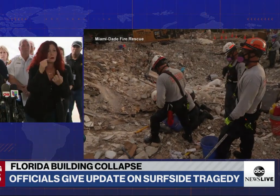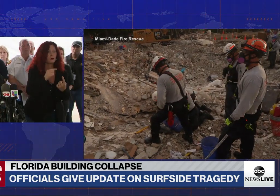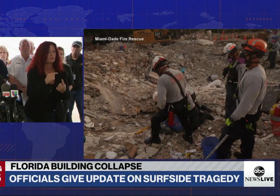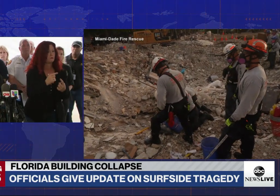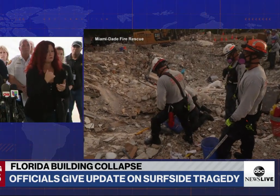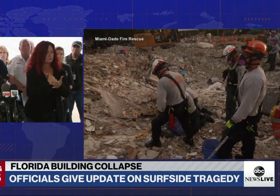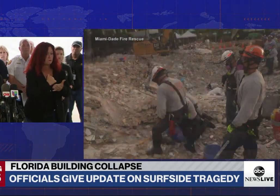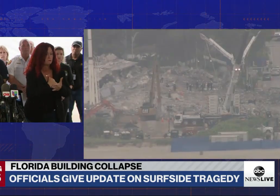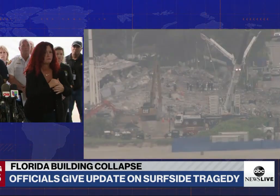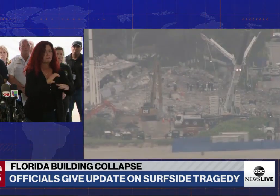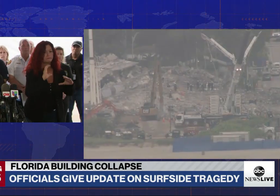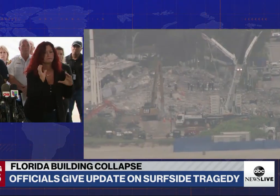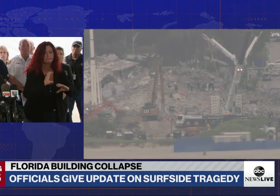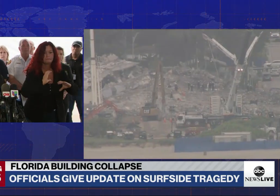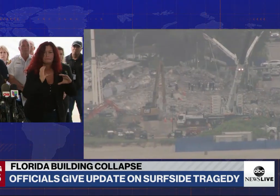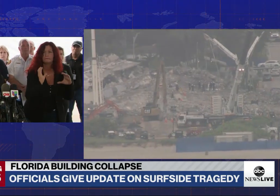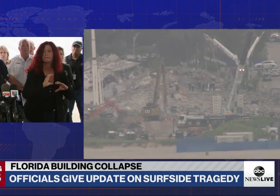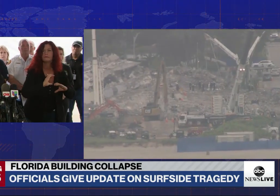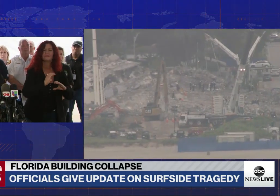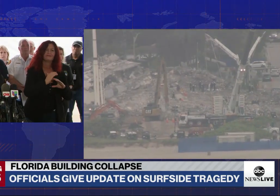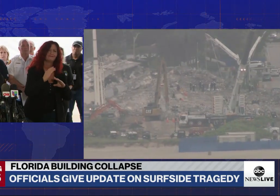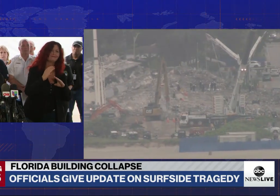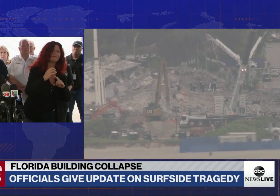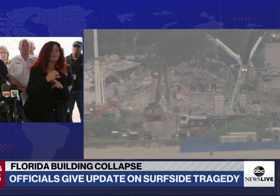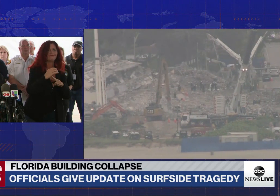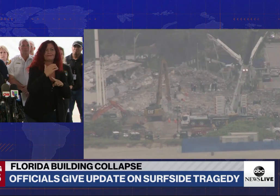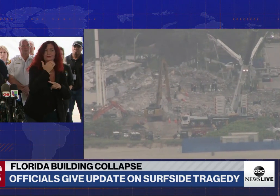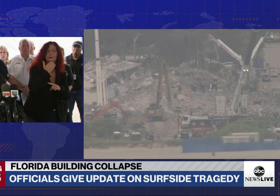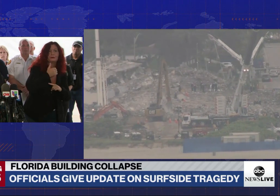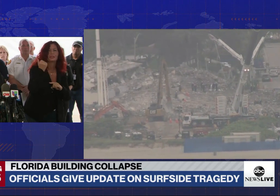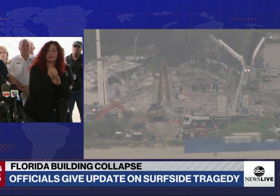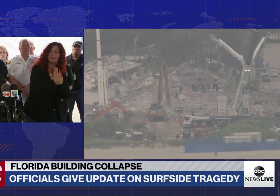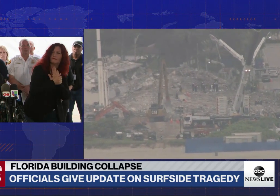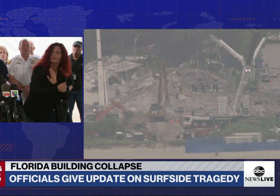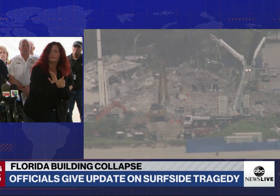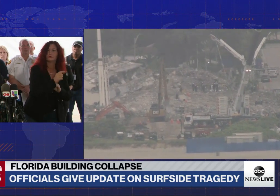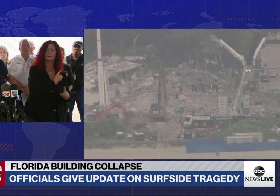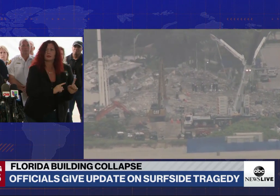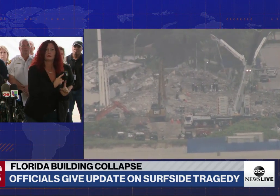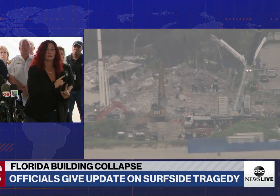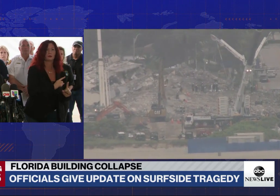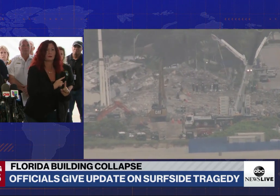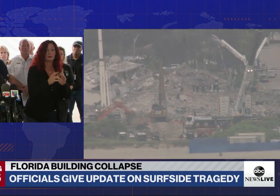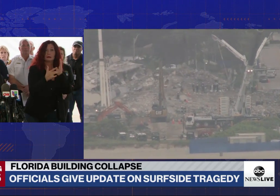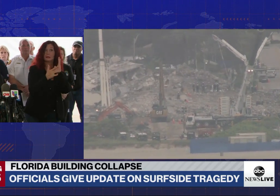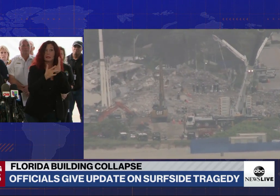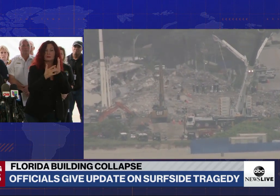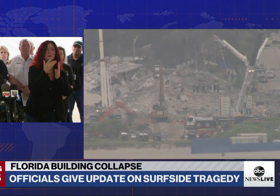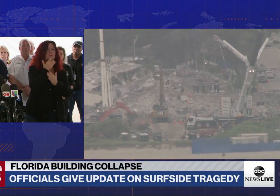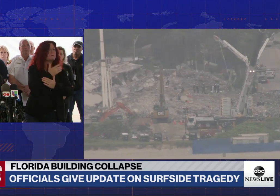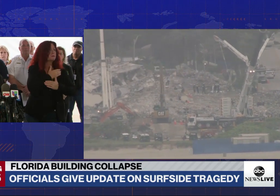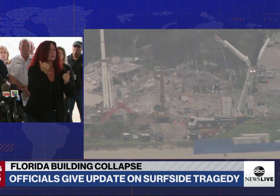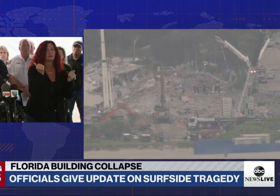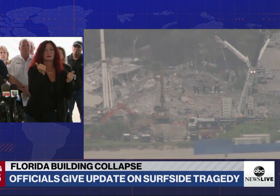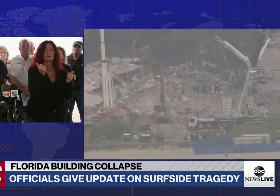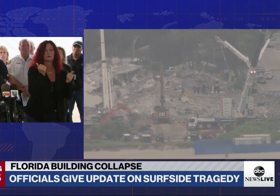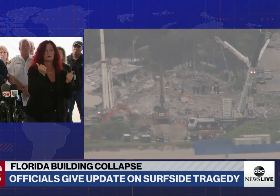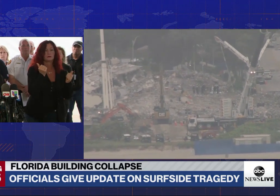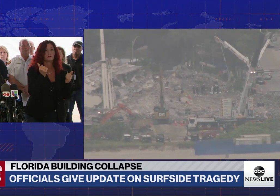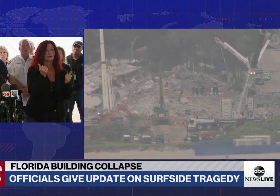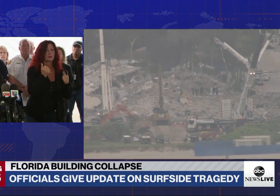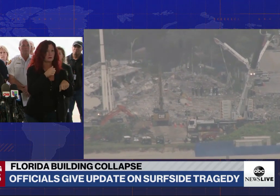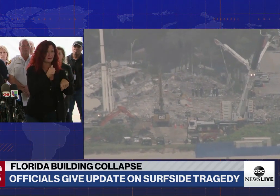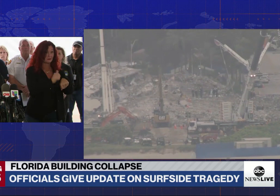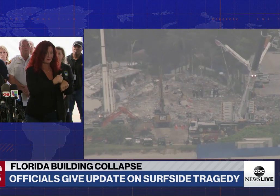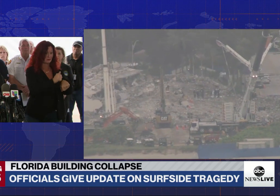available to them to find people in the rubble. They've removed over 7 million pounds of